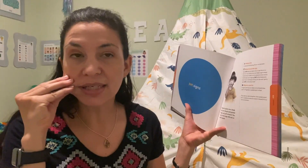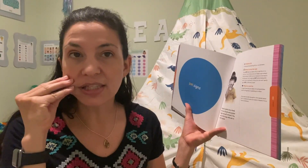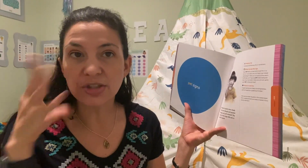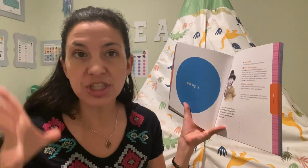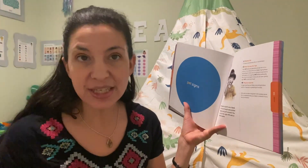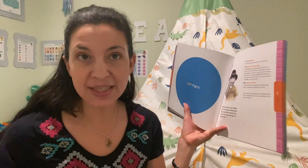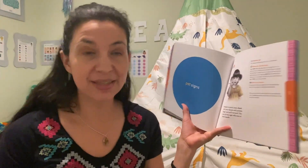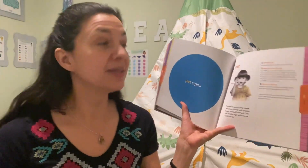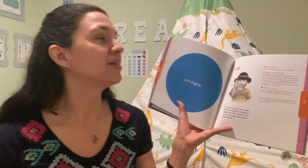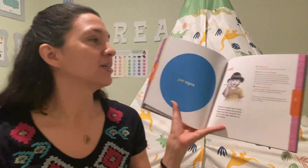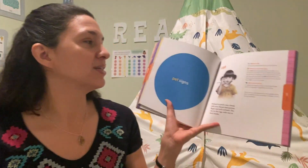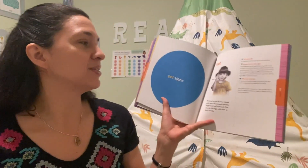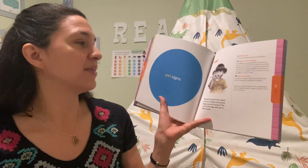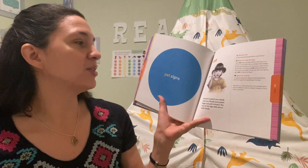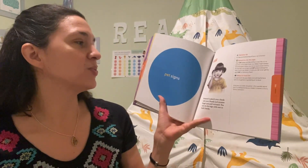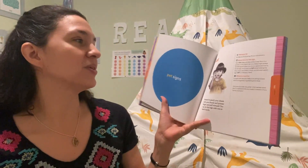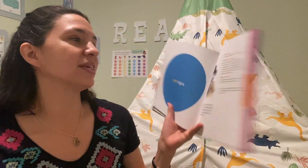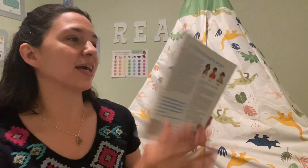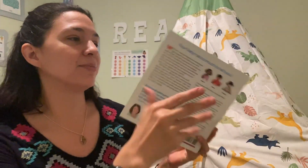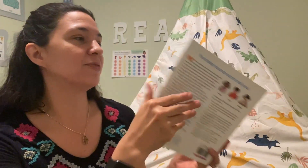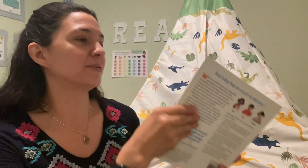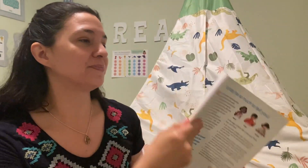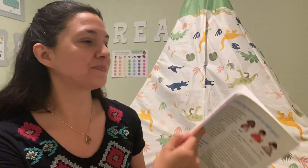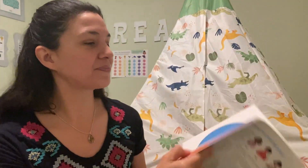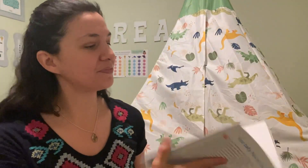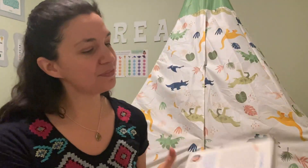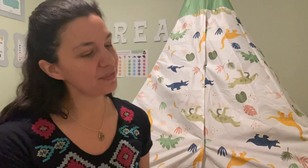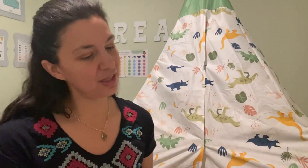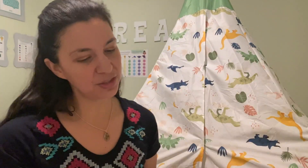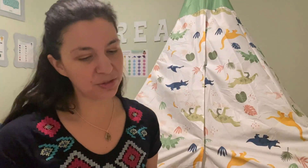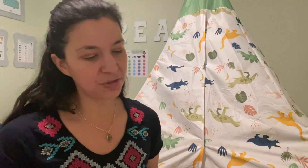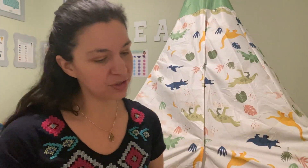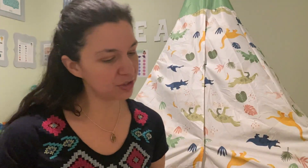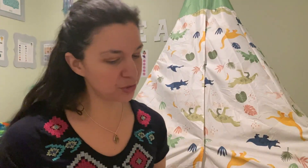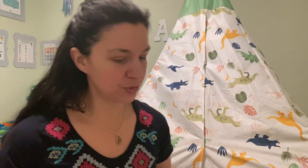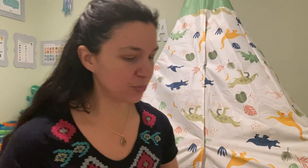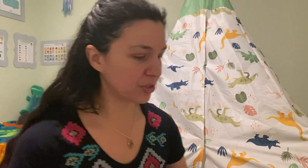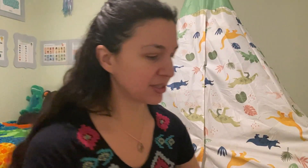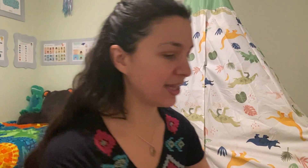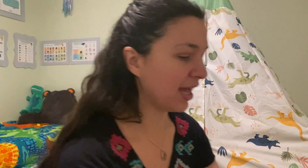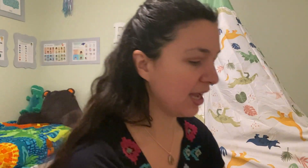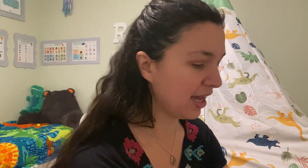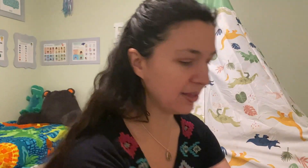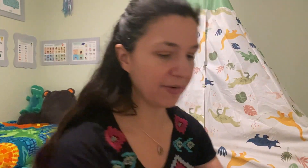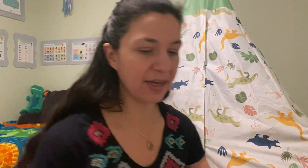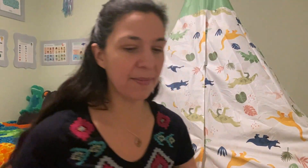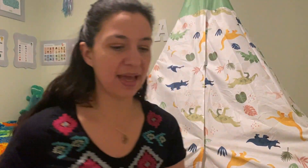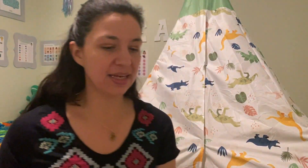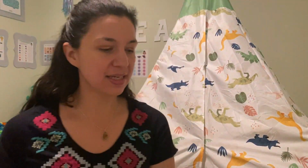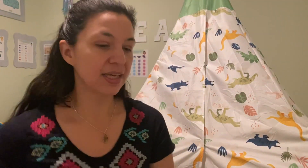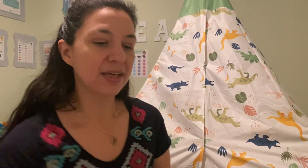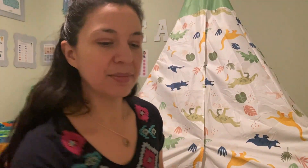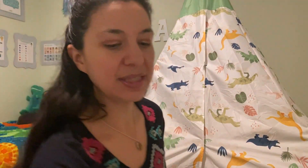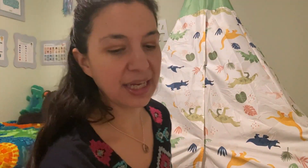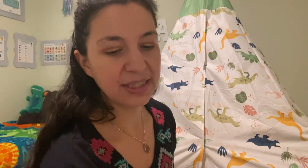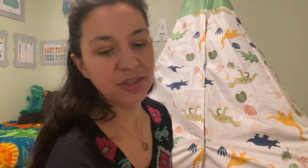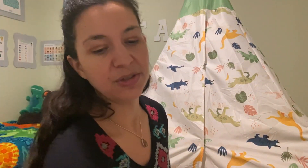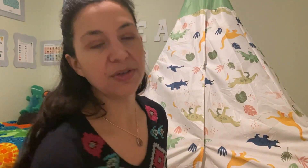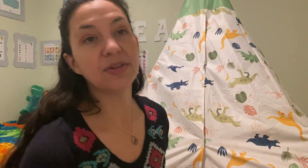their cheek. So that's really helpful. So those are the two books that I highly recommend, besides, you know, the